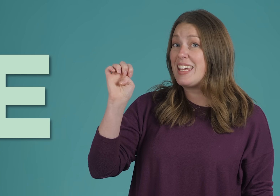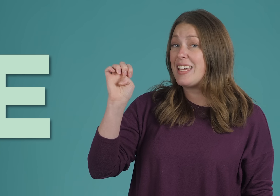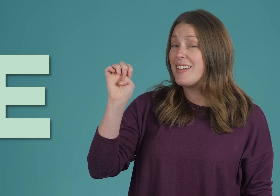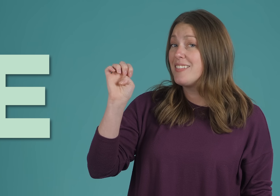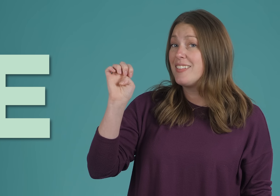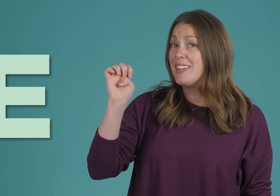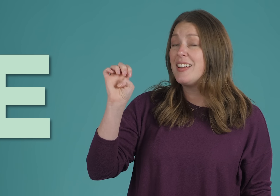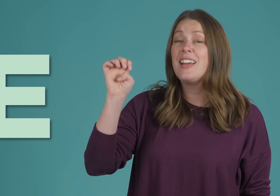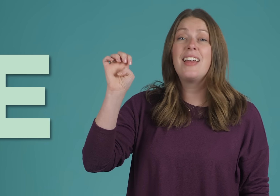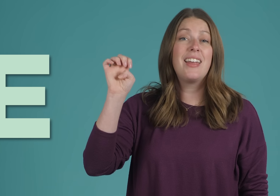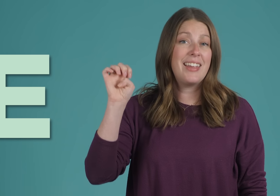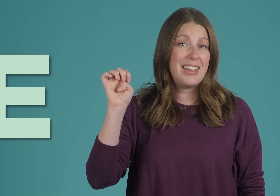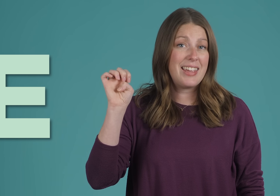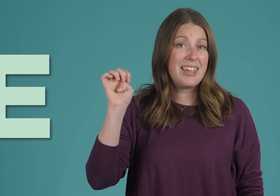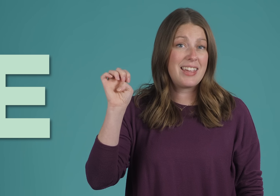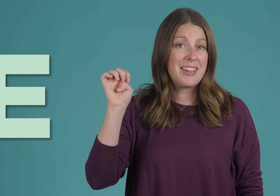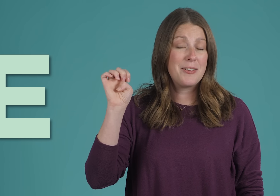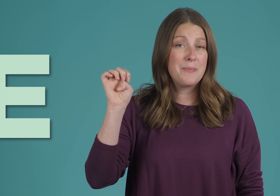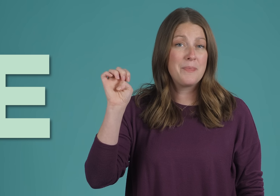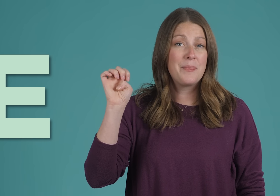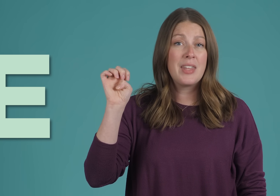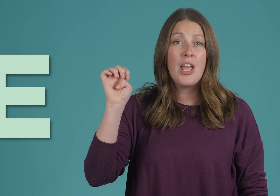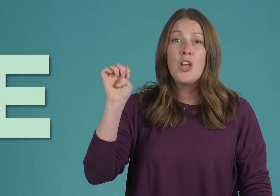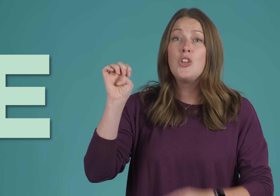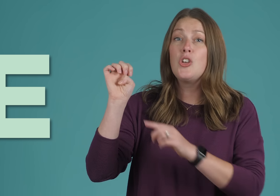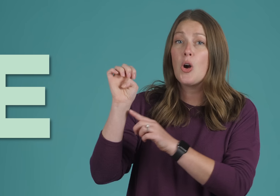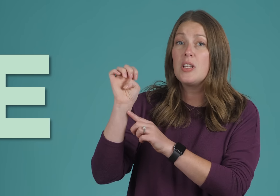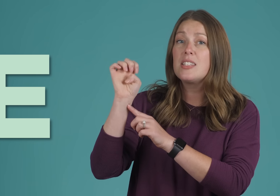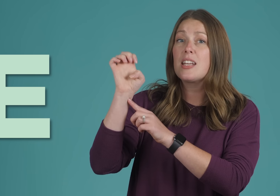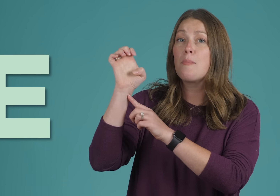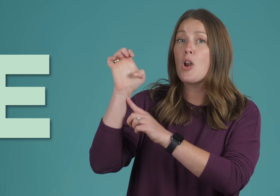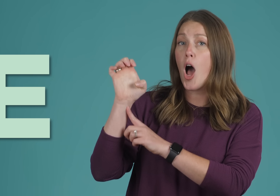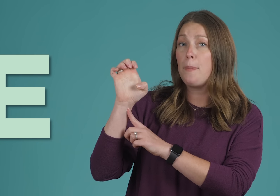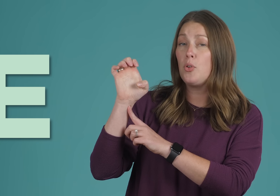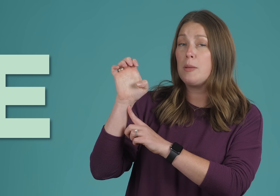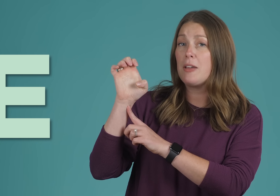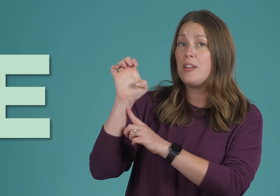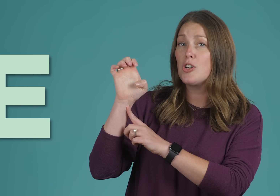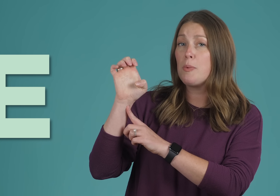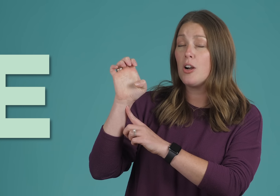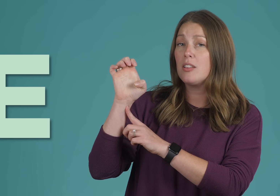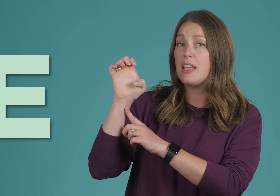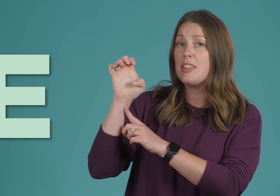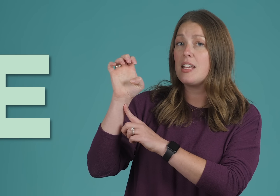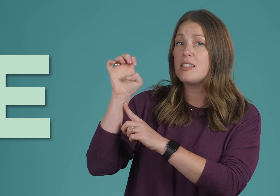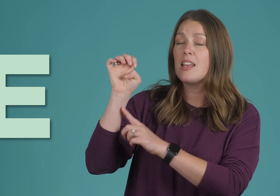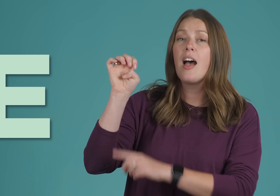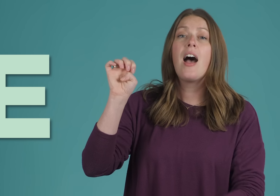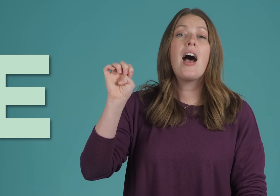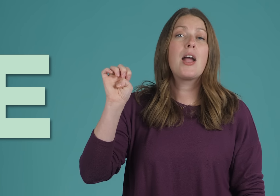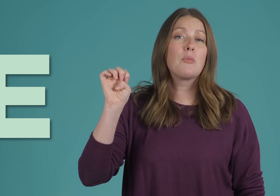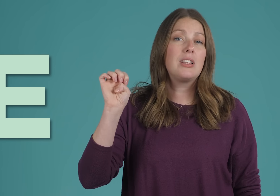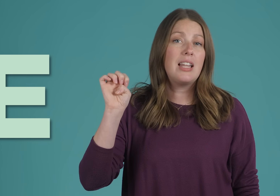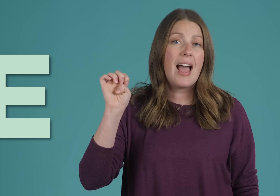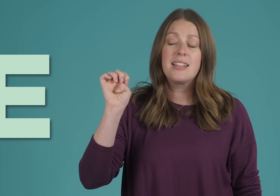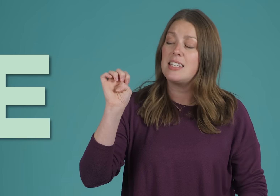E. E. Notice that I'm not pulling my fingers apart like this. I'm relaxing